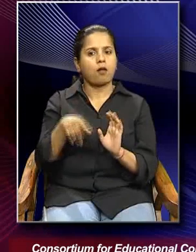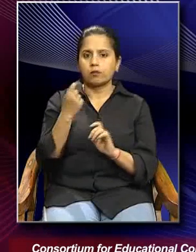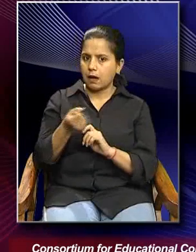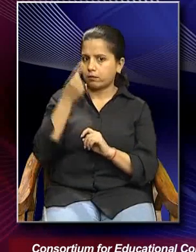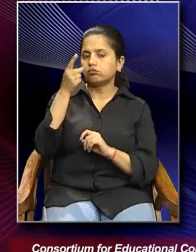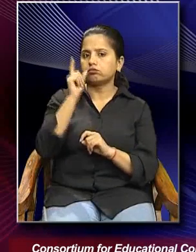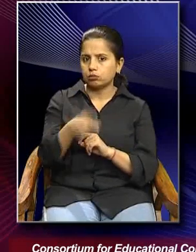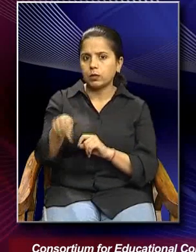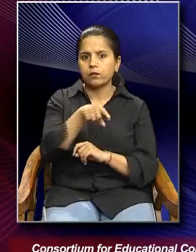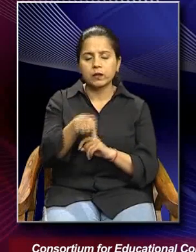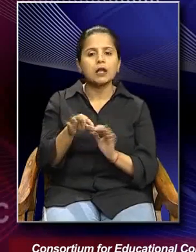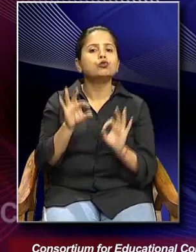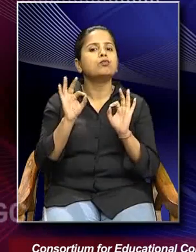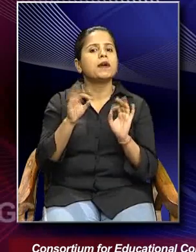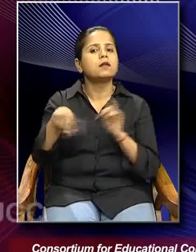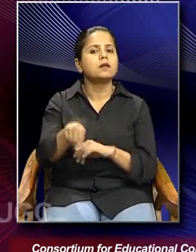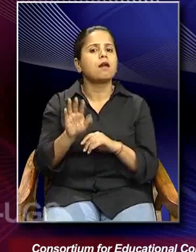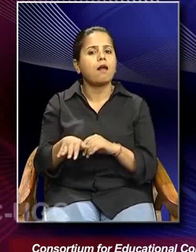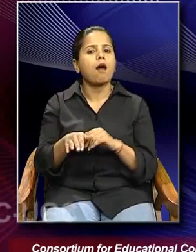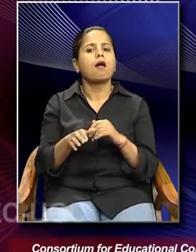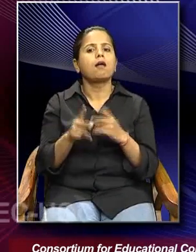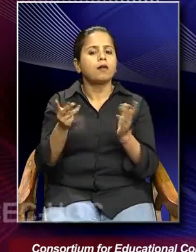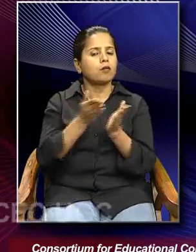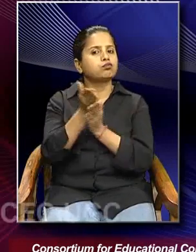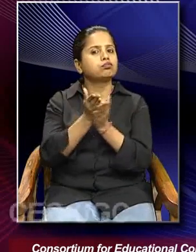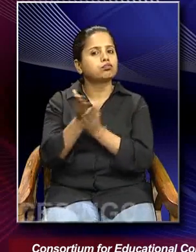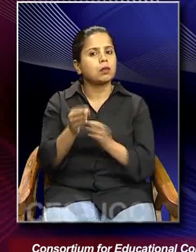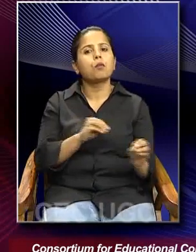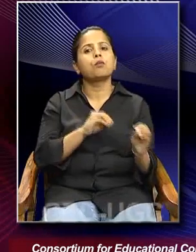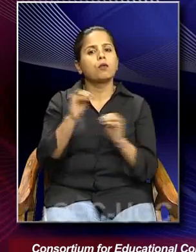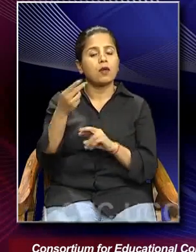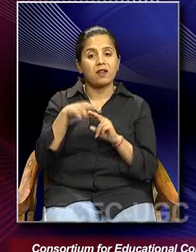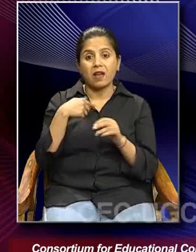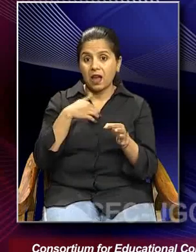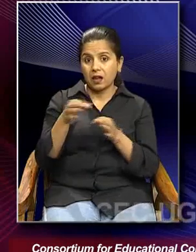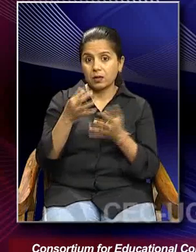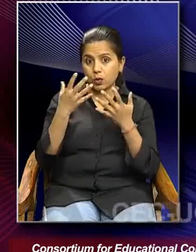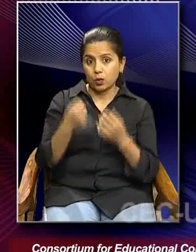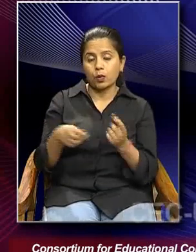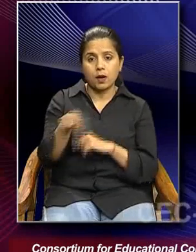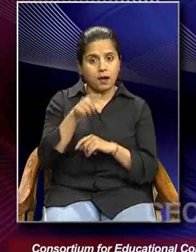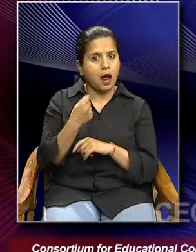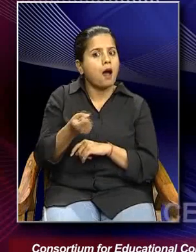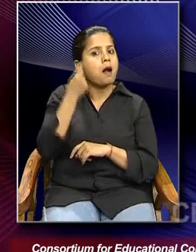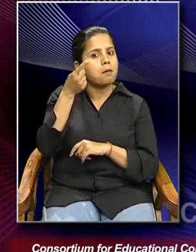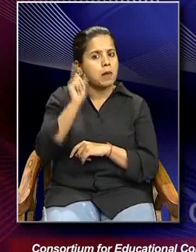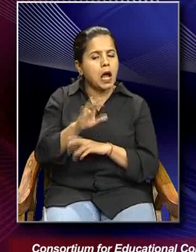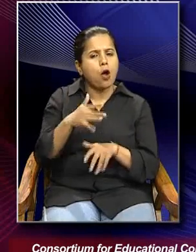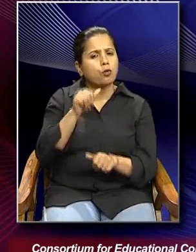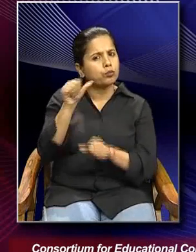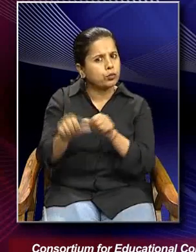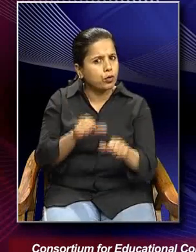temporal and spatial patterns of migration, and if we have to explain these, then we have to understand how the process